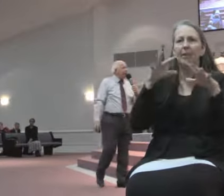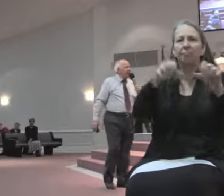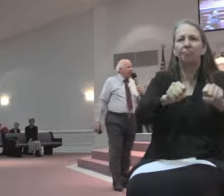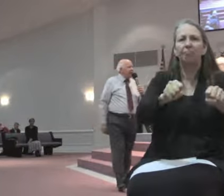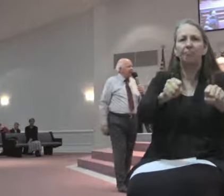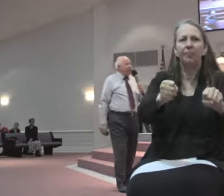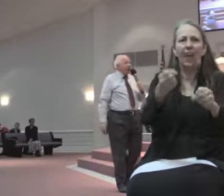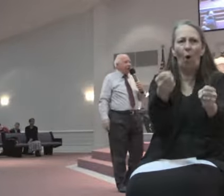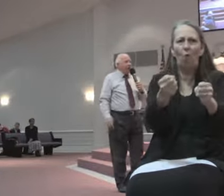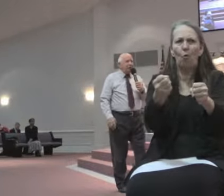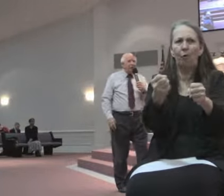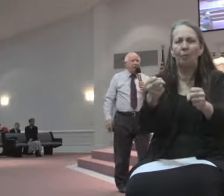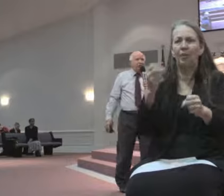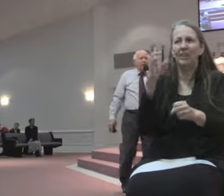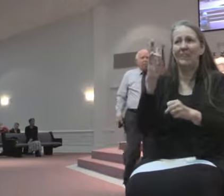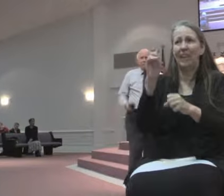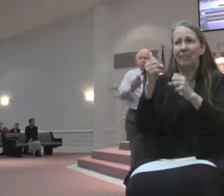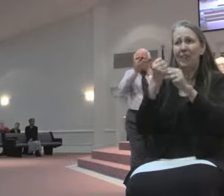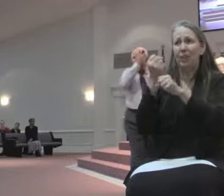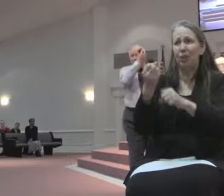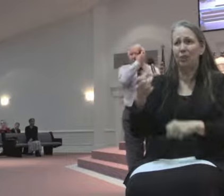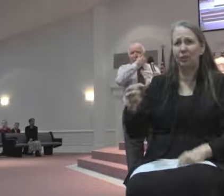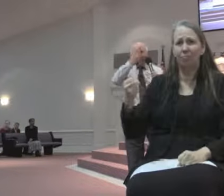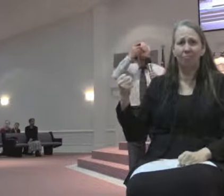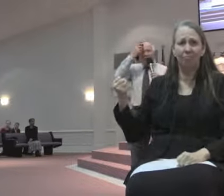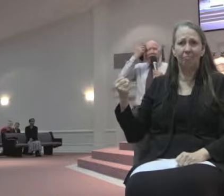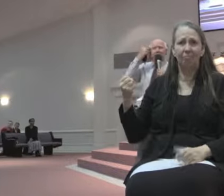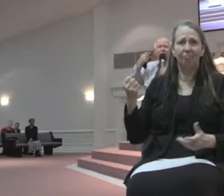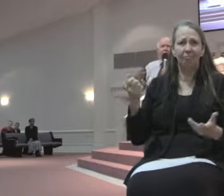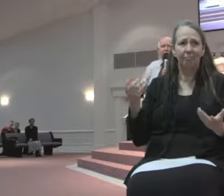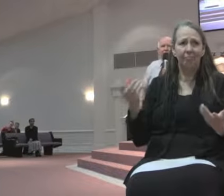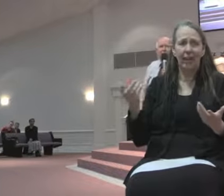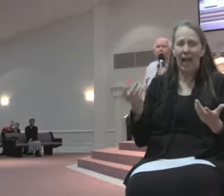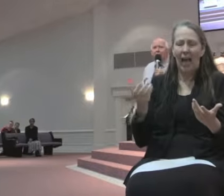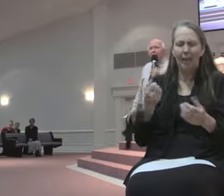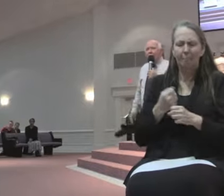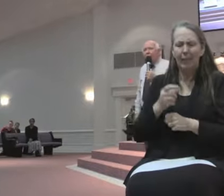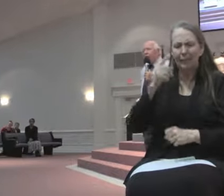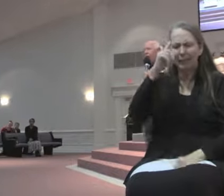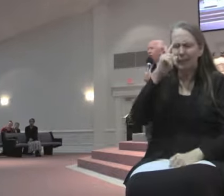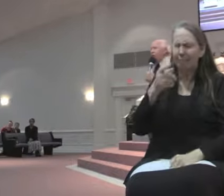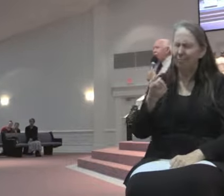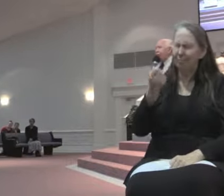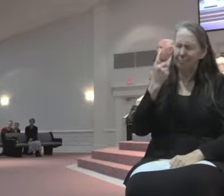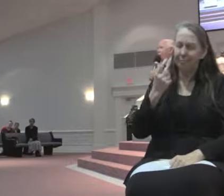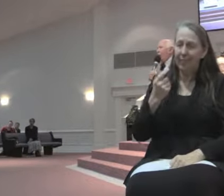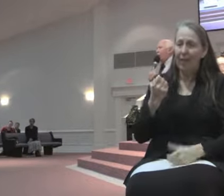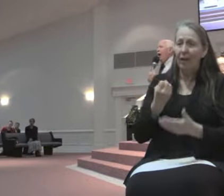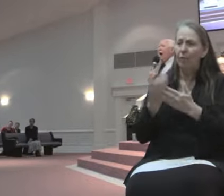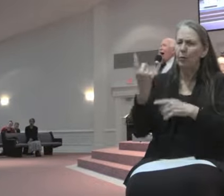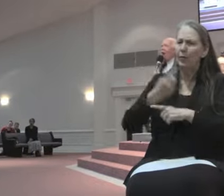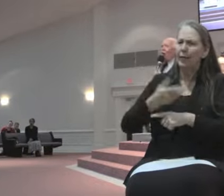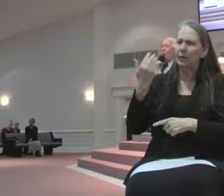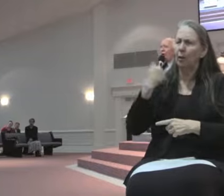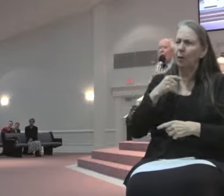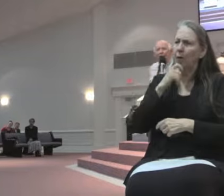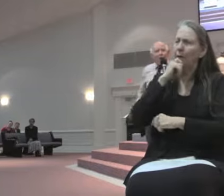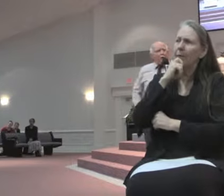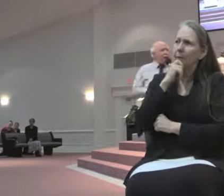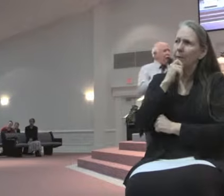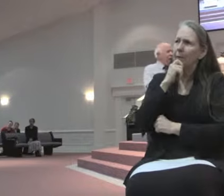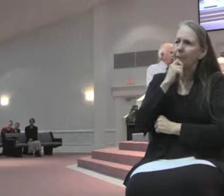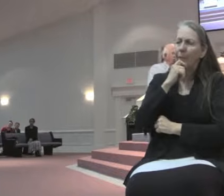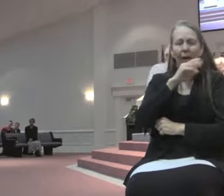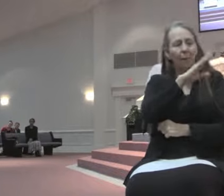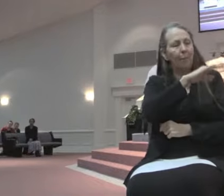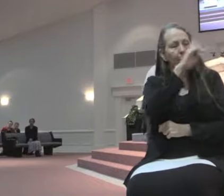numbers that I saw, things that He did. Never really made sense. And then a few days ago,